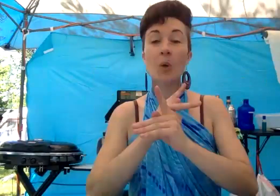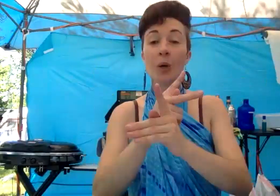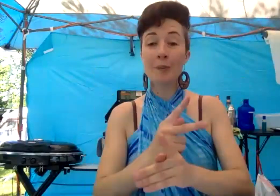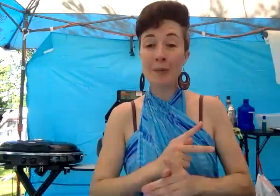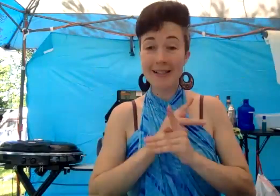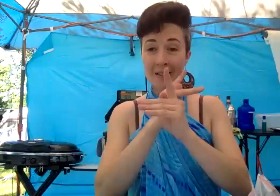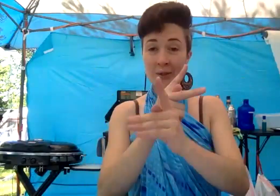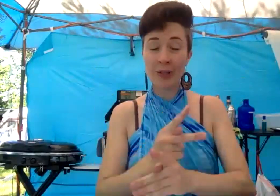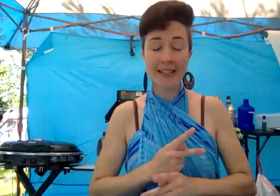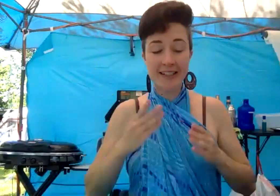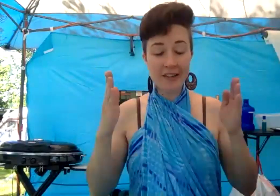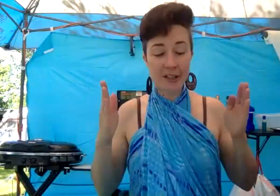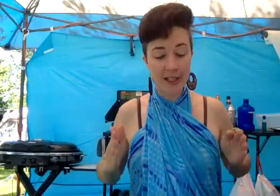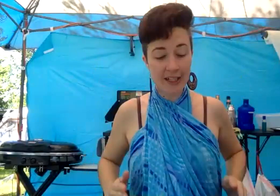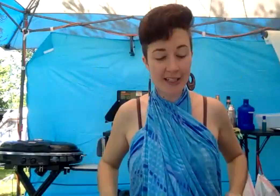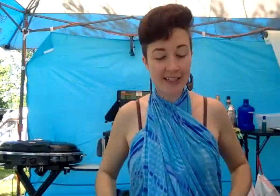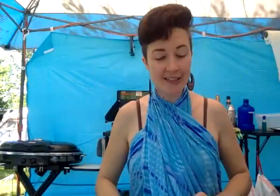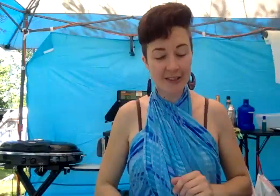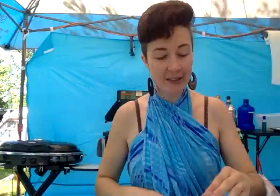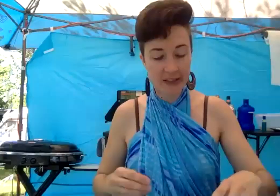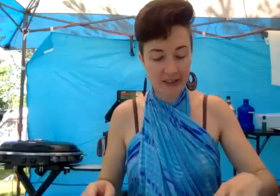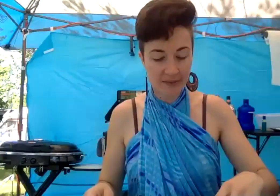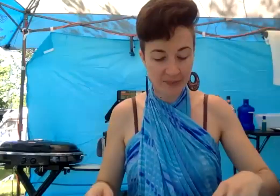or babysitter or any other caretaker.